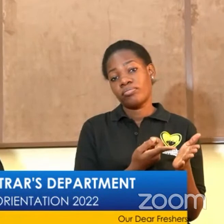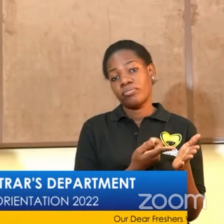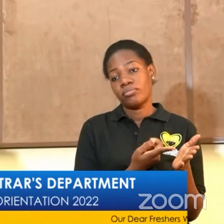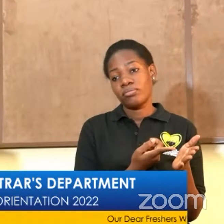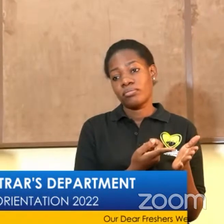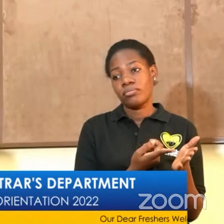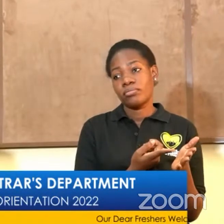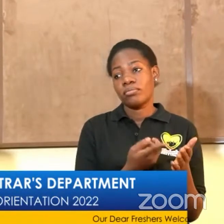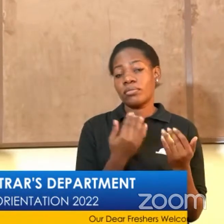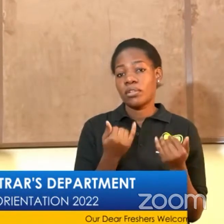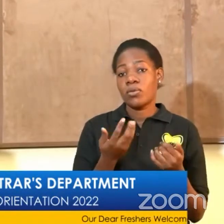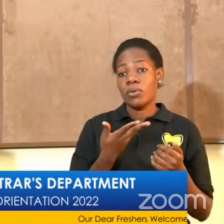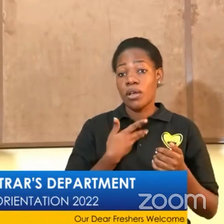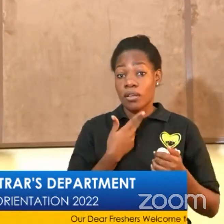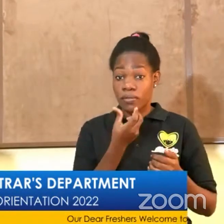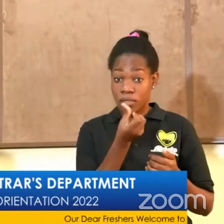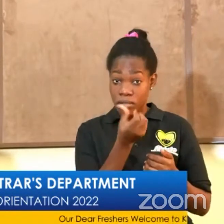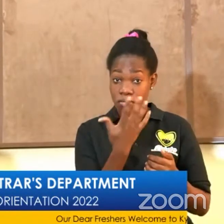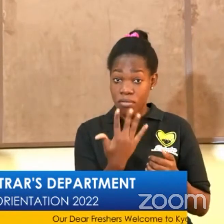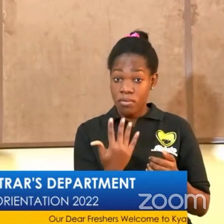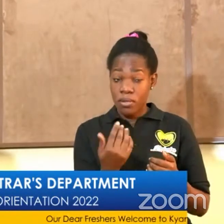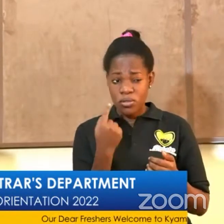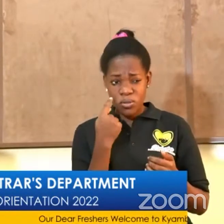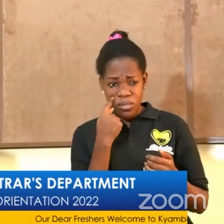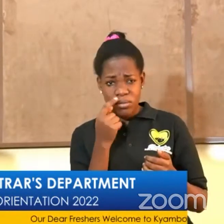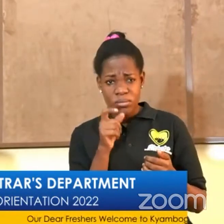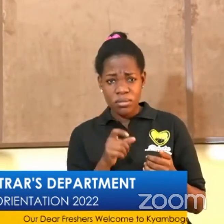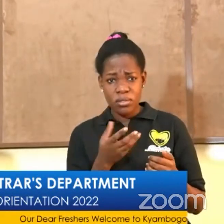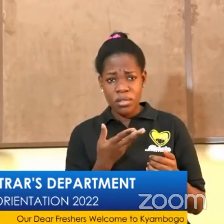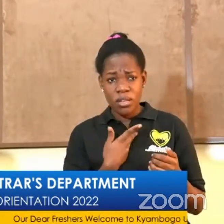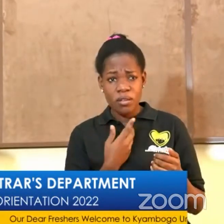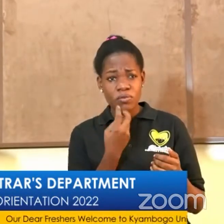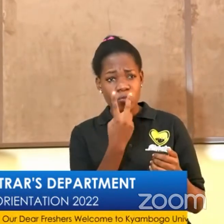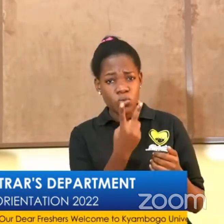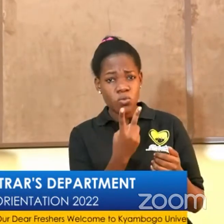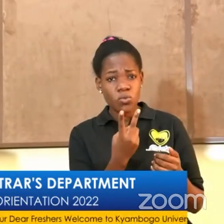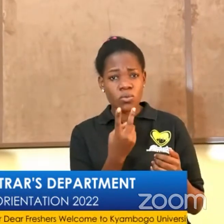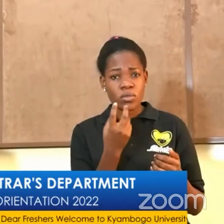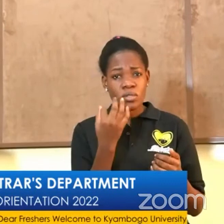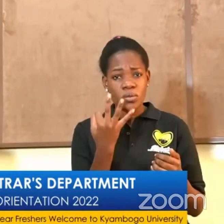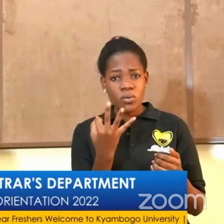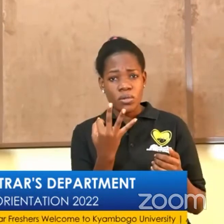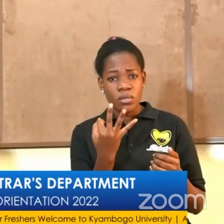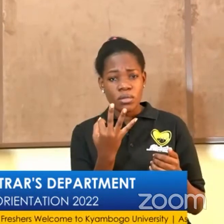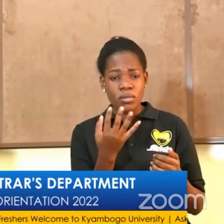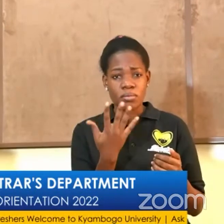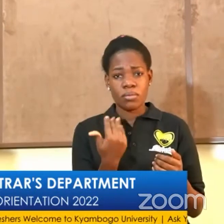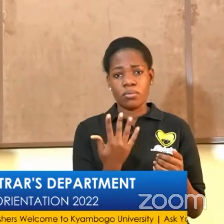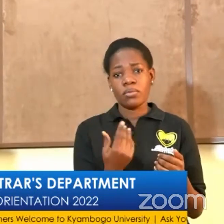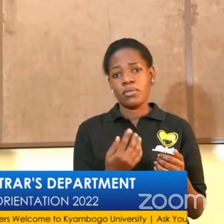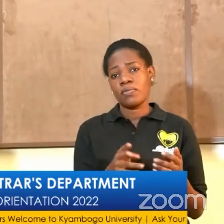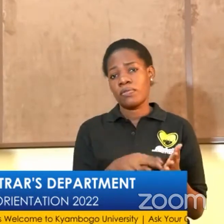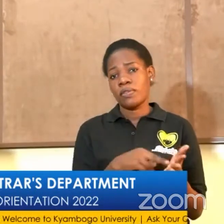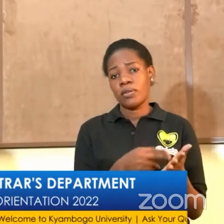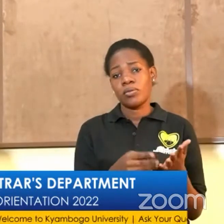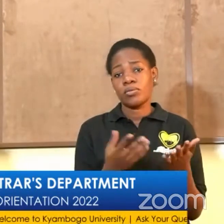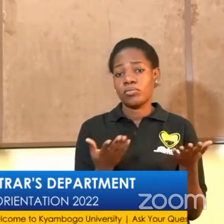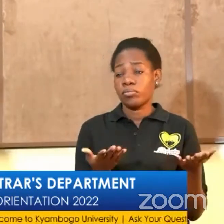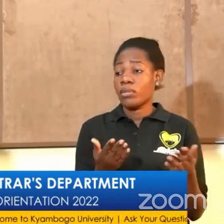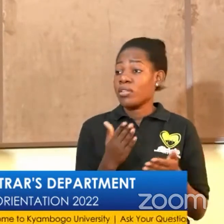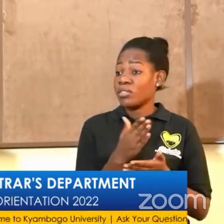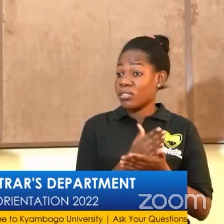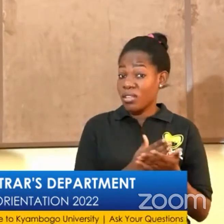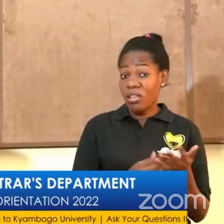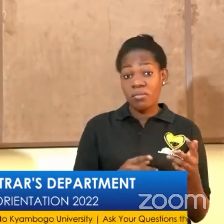So you have 6 papers, you find somebody has 2, has 3 papers, failed. Some even